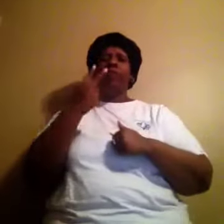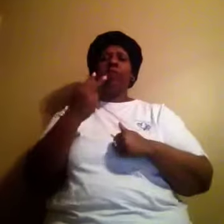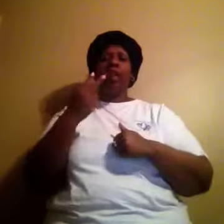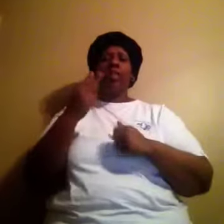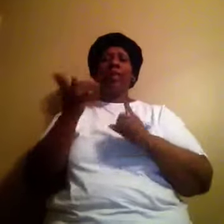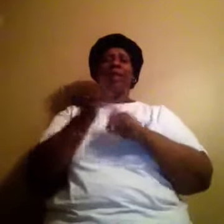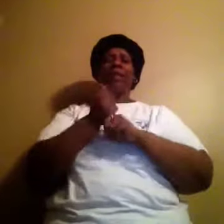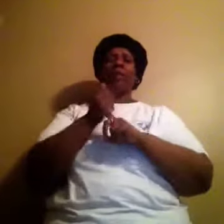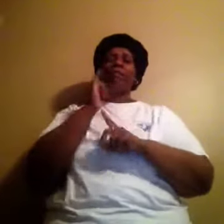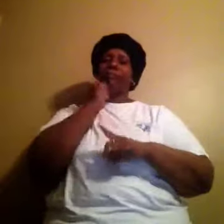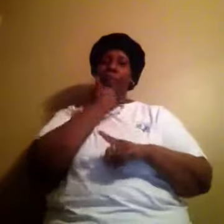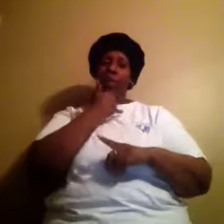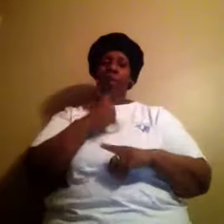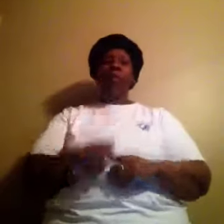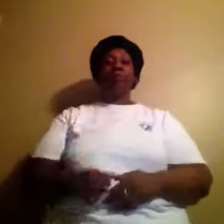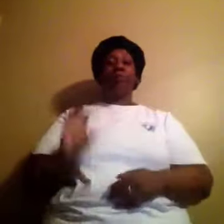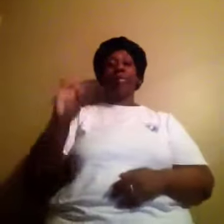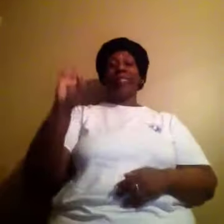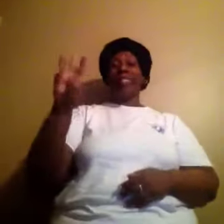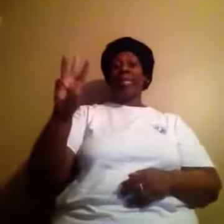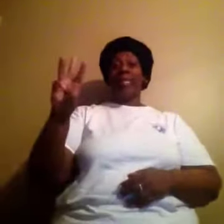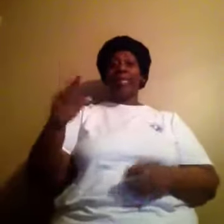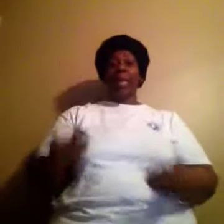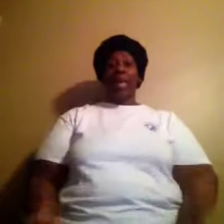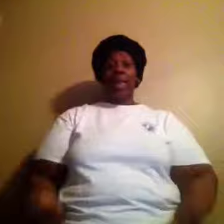6. Lift heavy boxes.